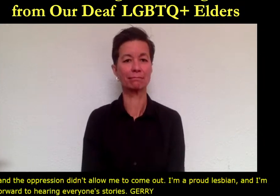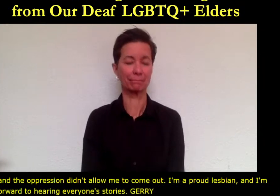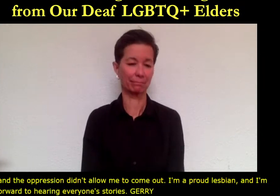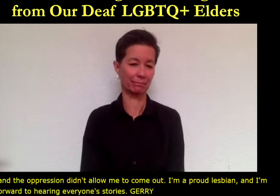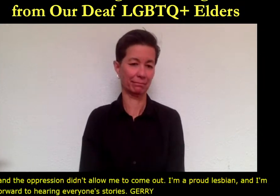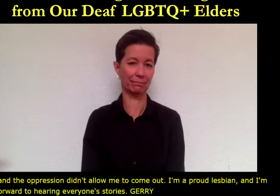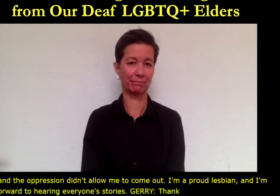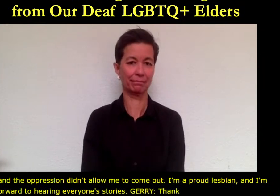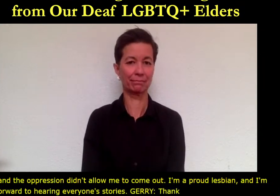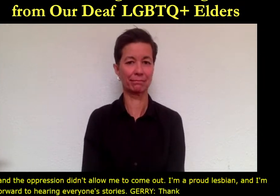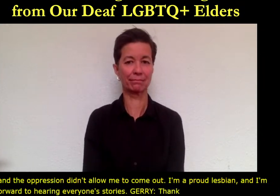if you could please join us